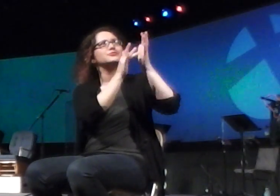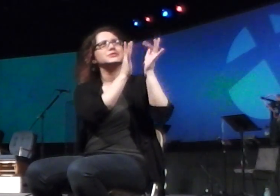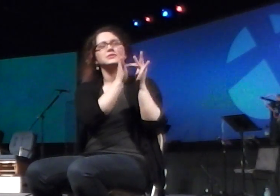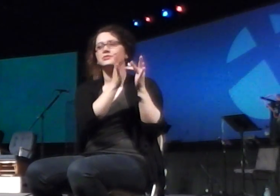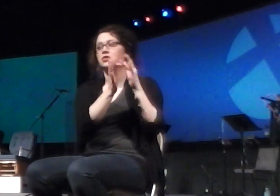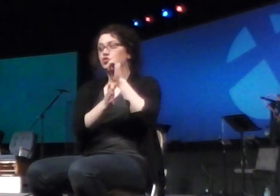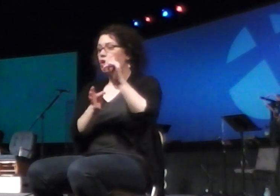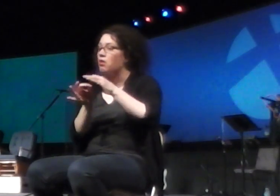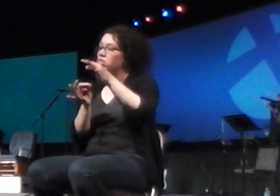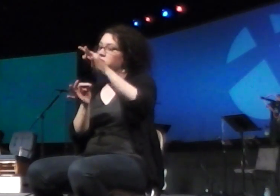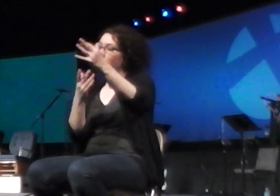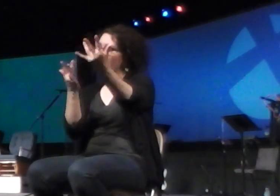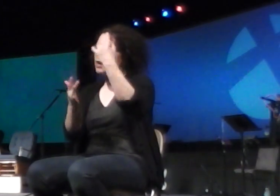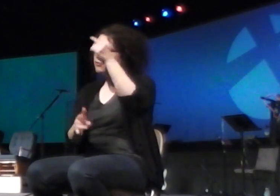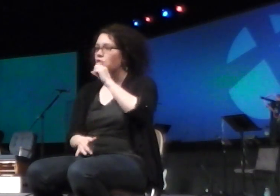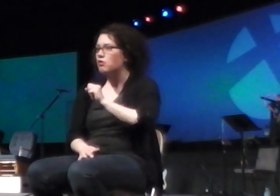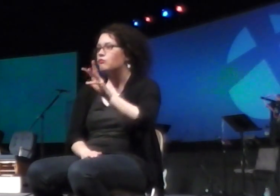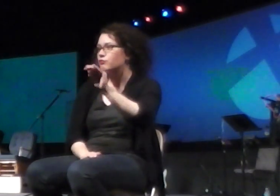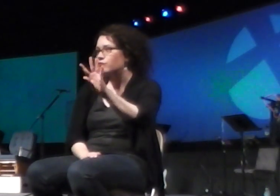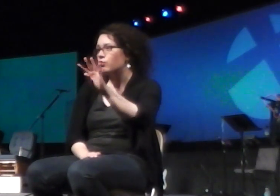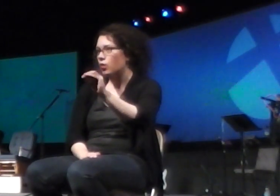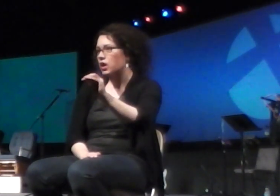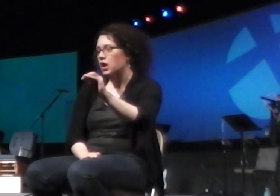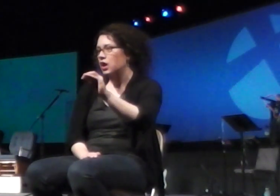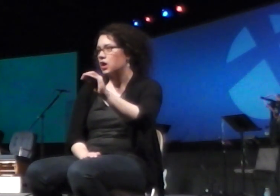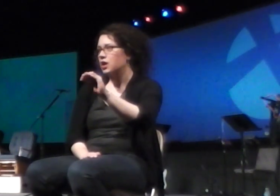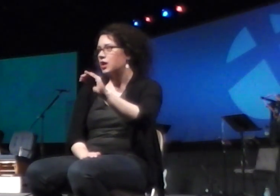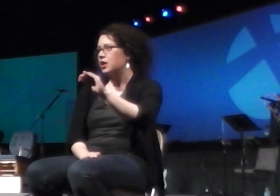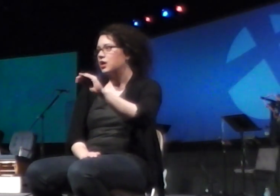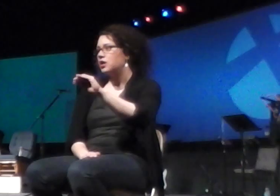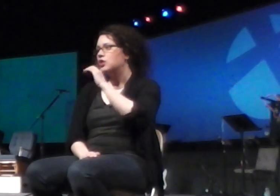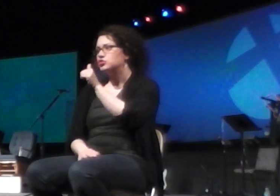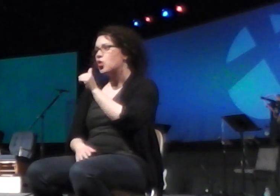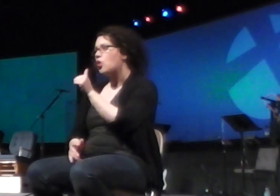that now. Don't settle for any lesser voice. Don't